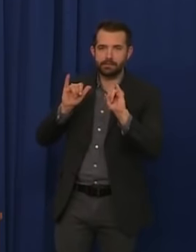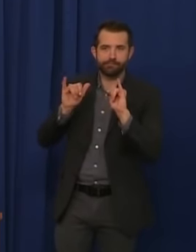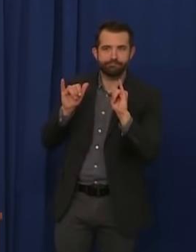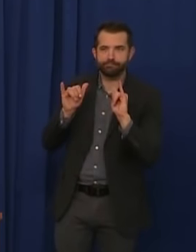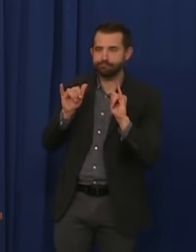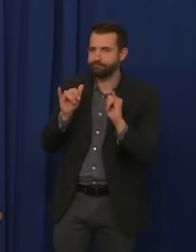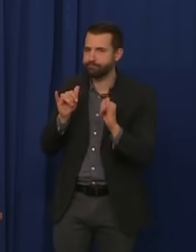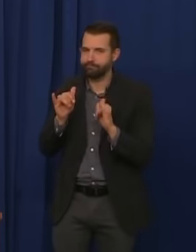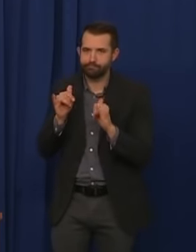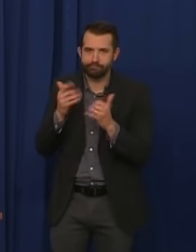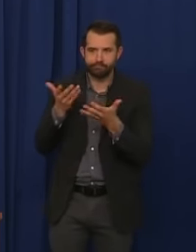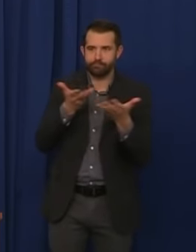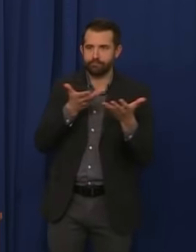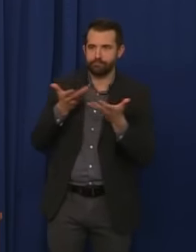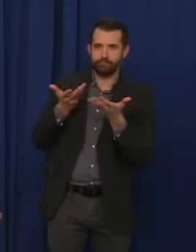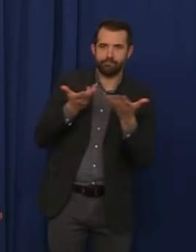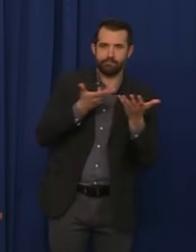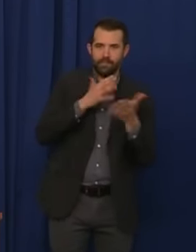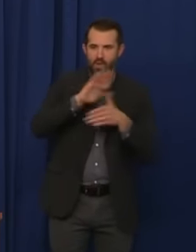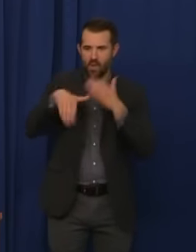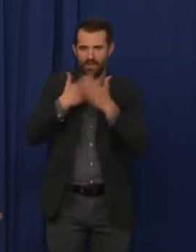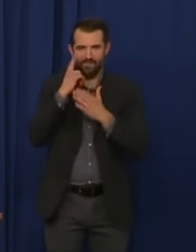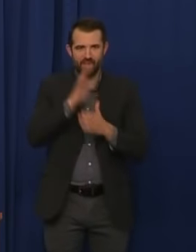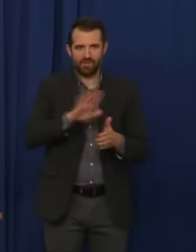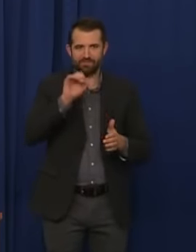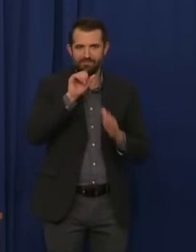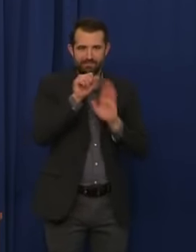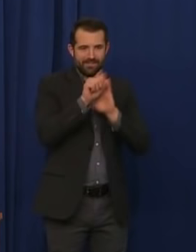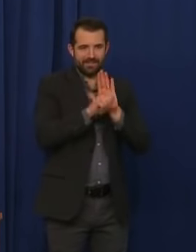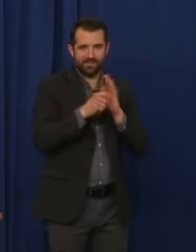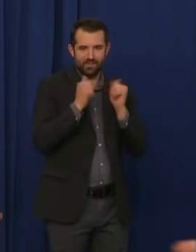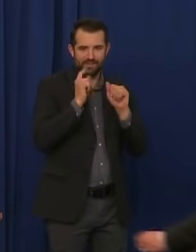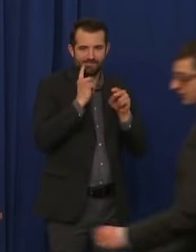All states are dealing with that, trying to process that.